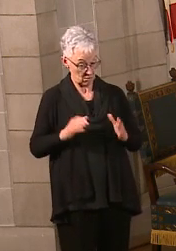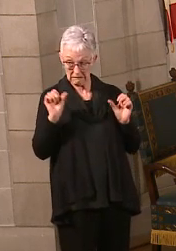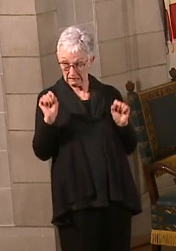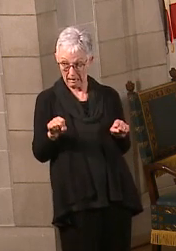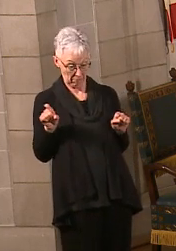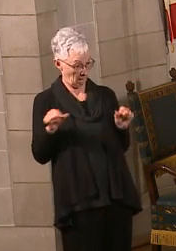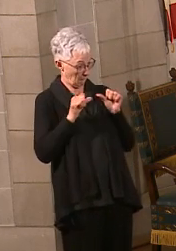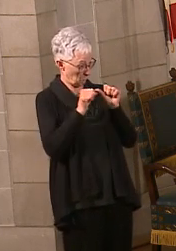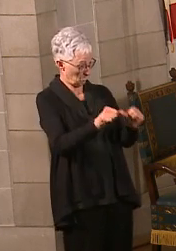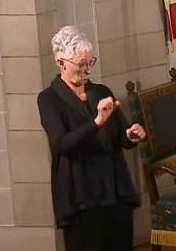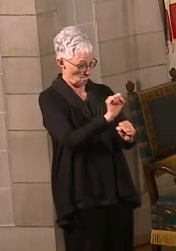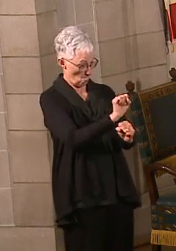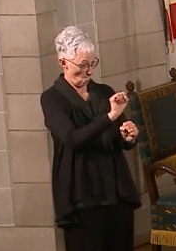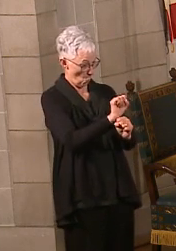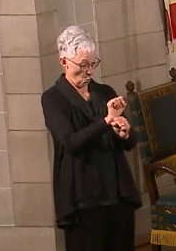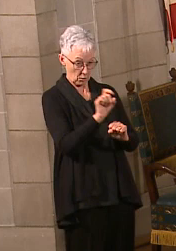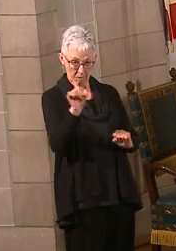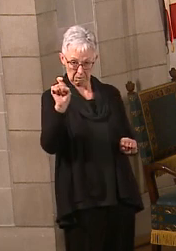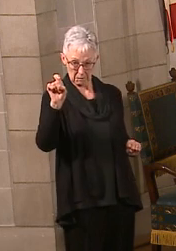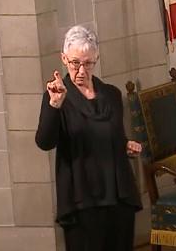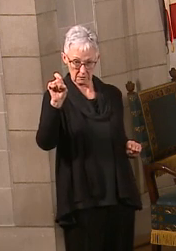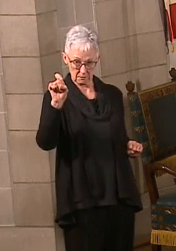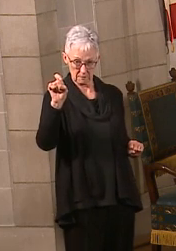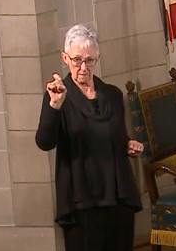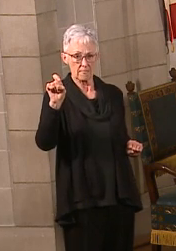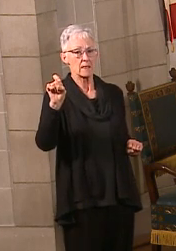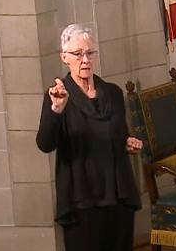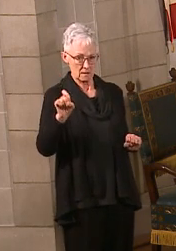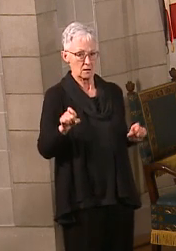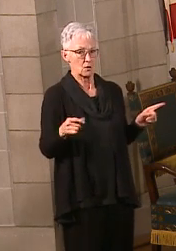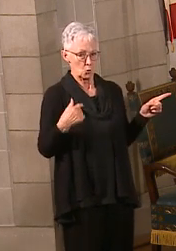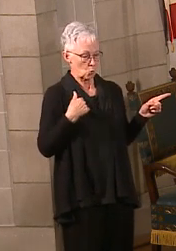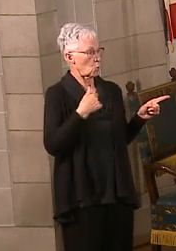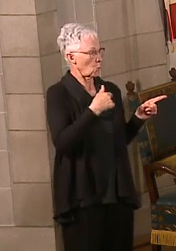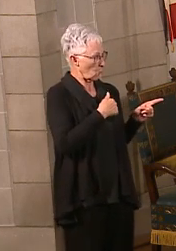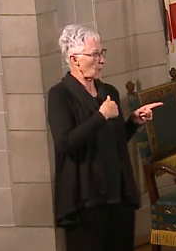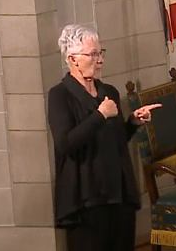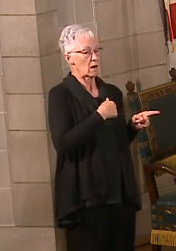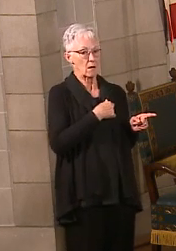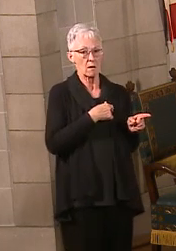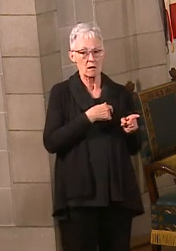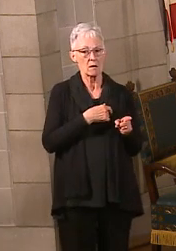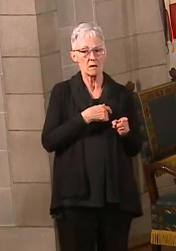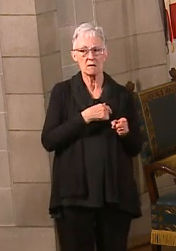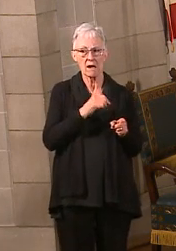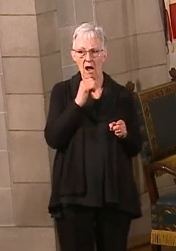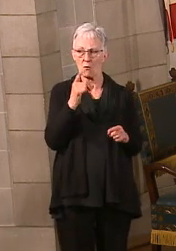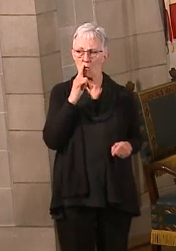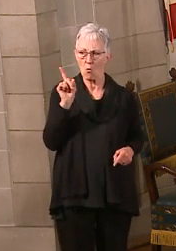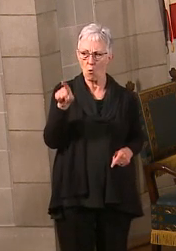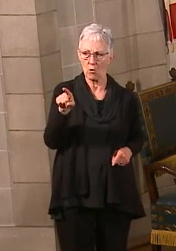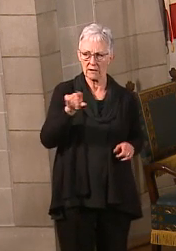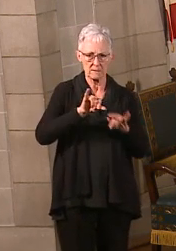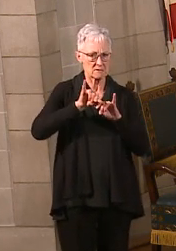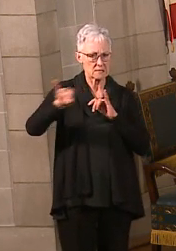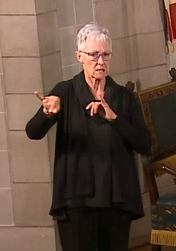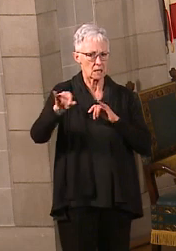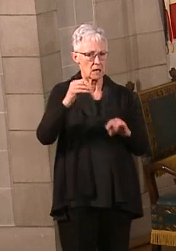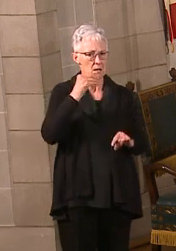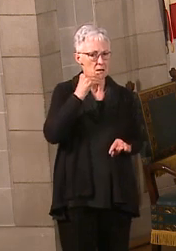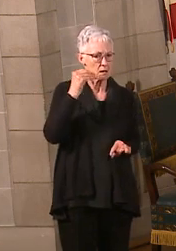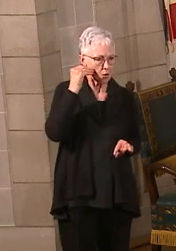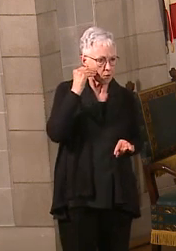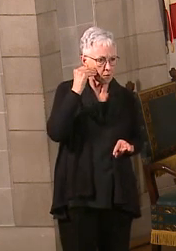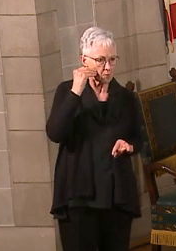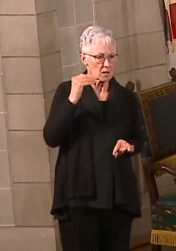guidelines. This is about staying home and not doing non-essential errands. It's about shopping 1 time a week. It's about going to get takeout from the restaurant.